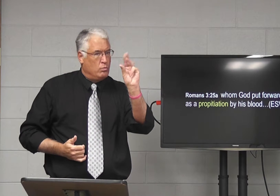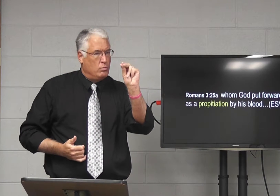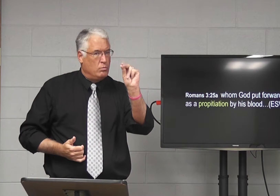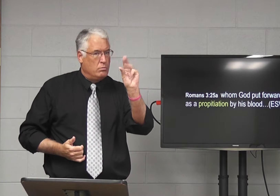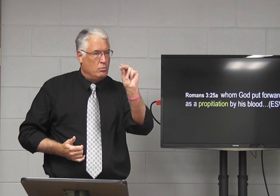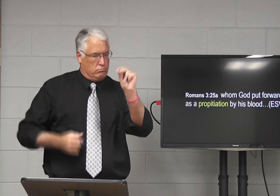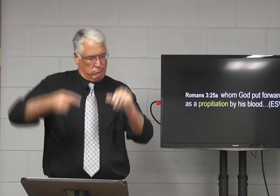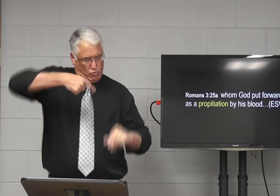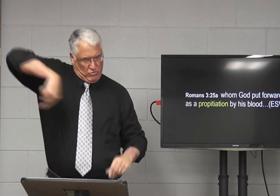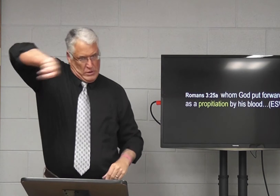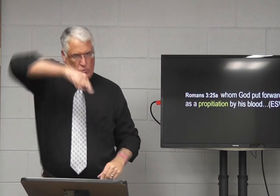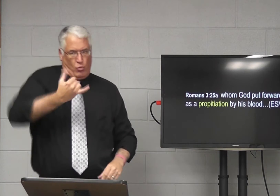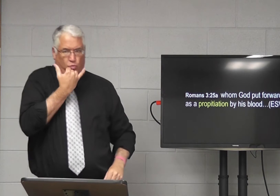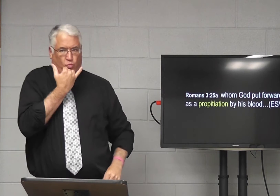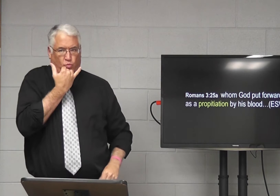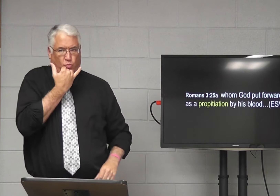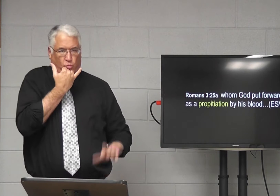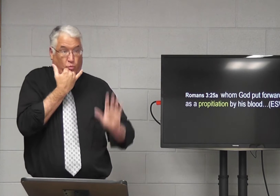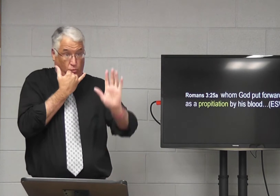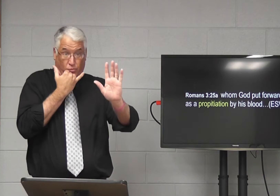No. We are wrong.